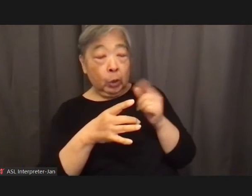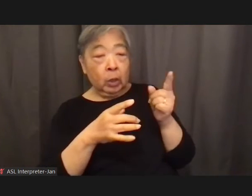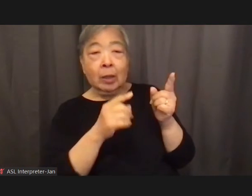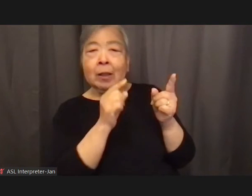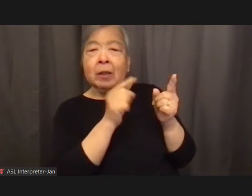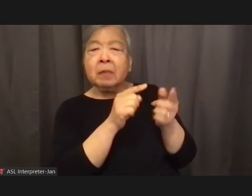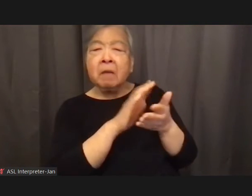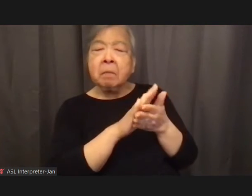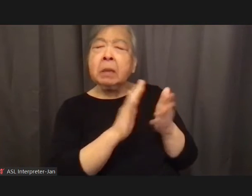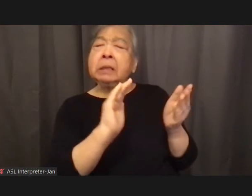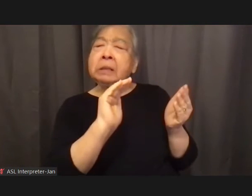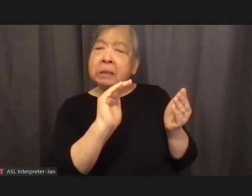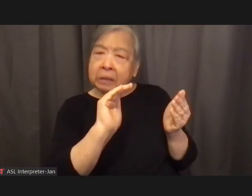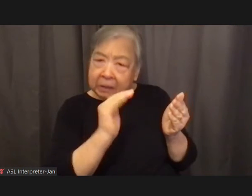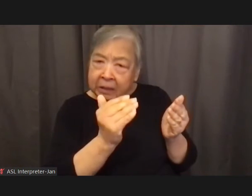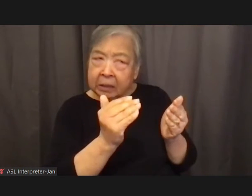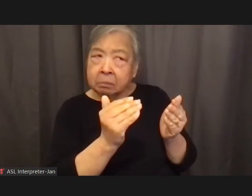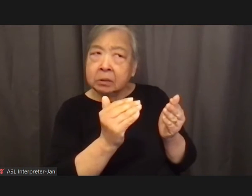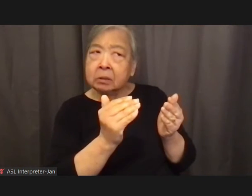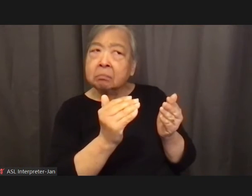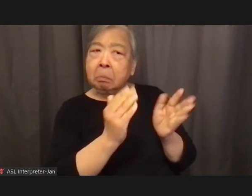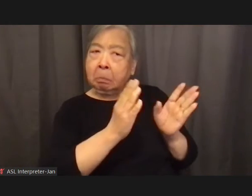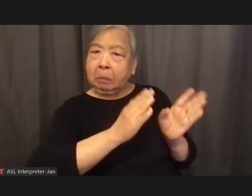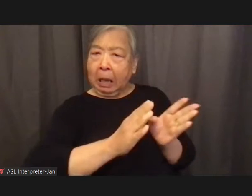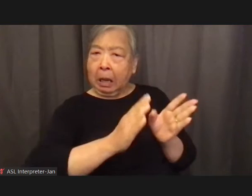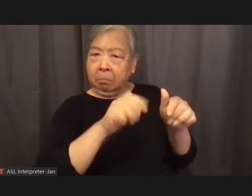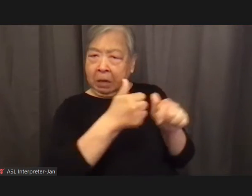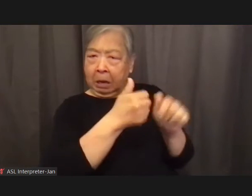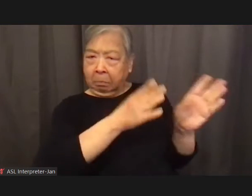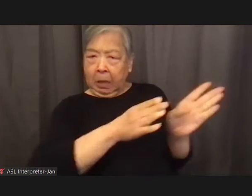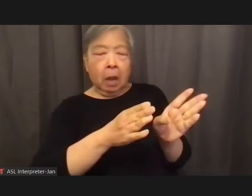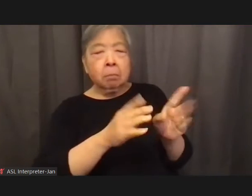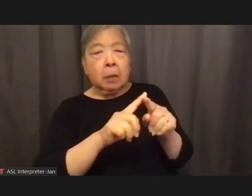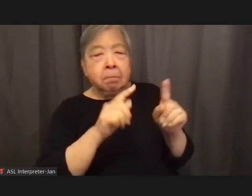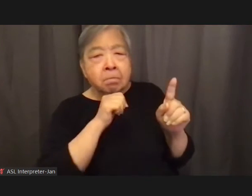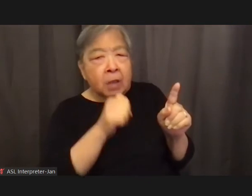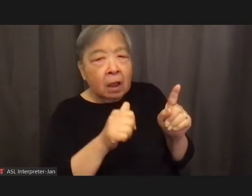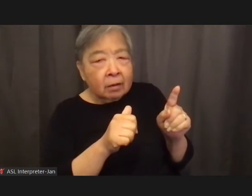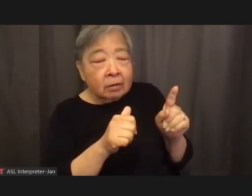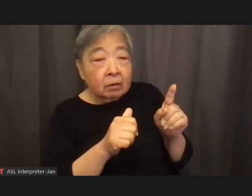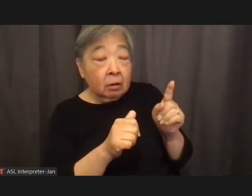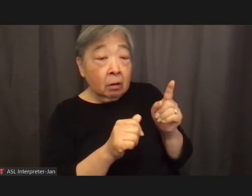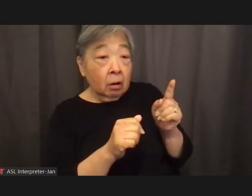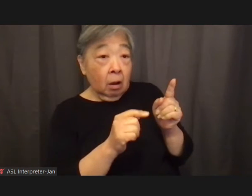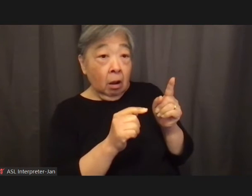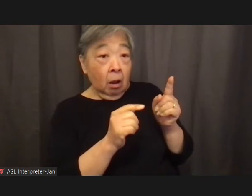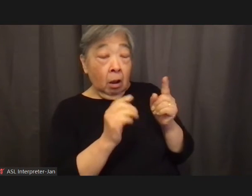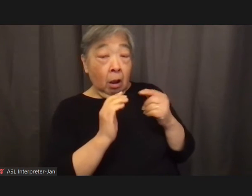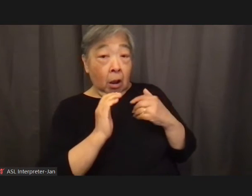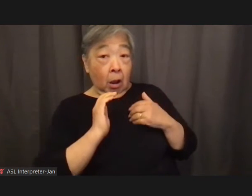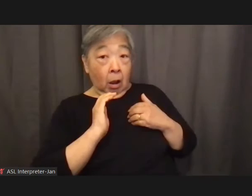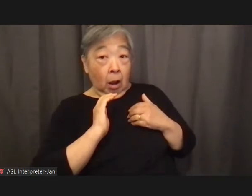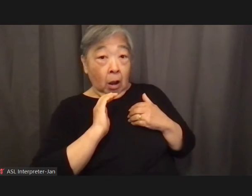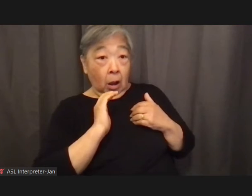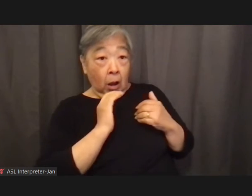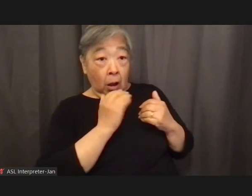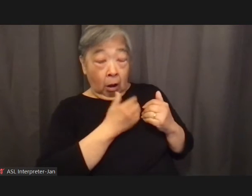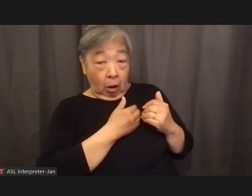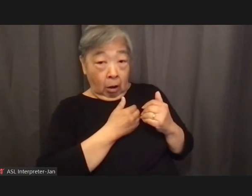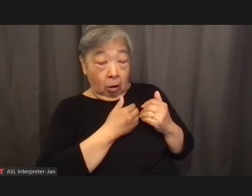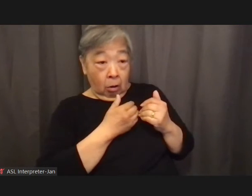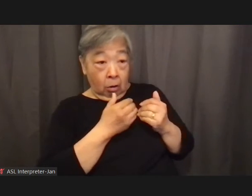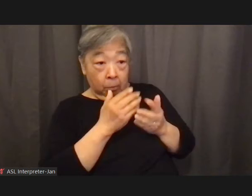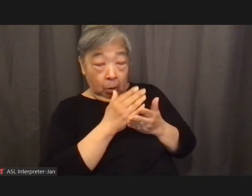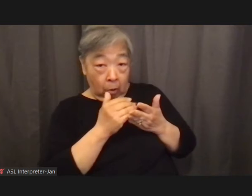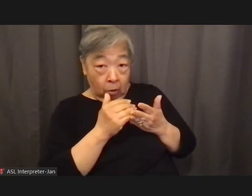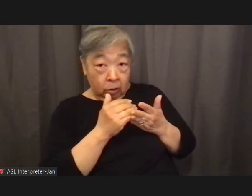it might appear that it is planned, but it wasn't. The part of the film that was done by Ákos and Alfred Fruzzeti, and the part that